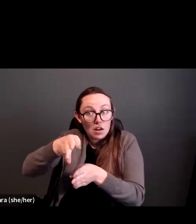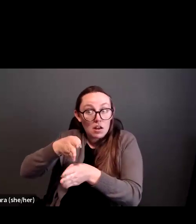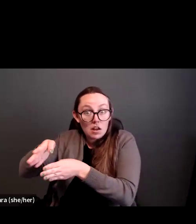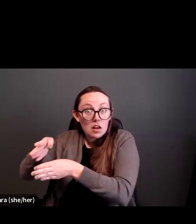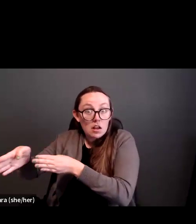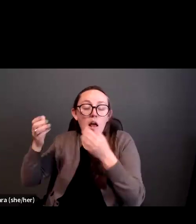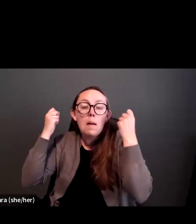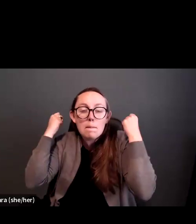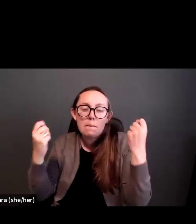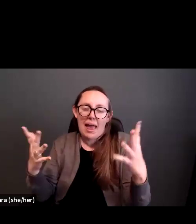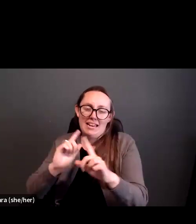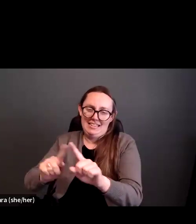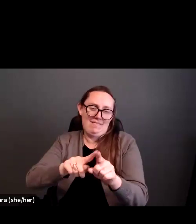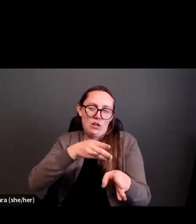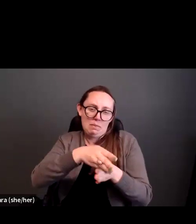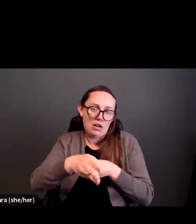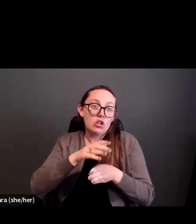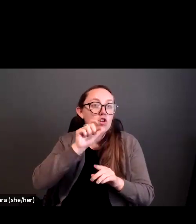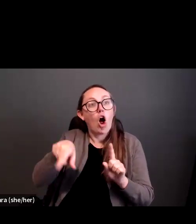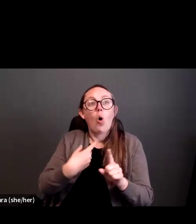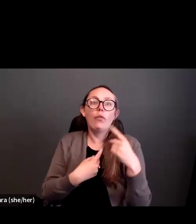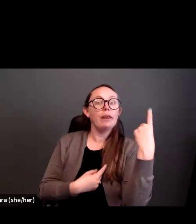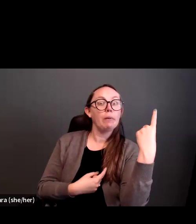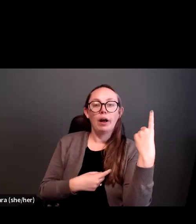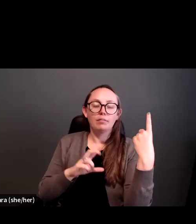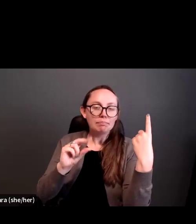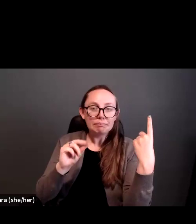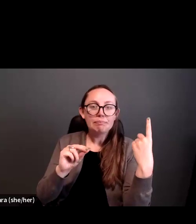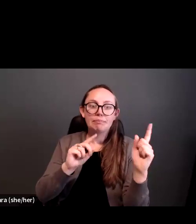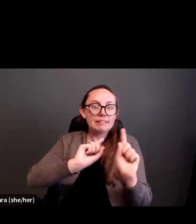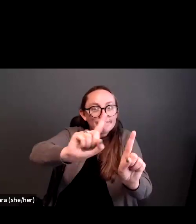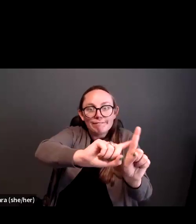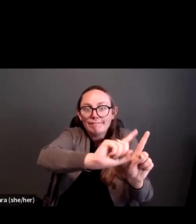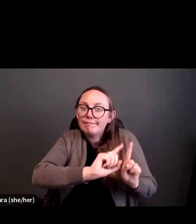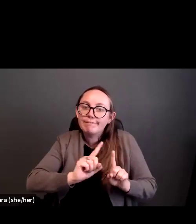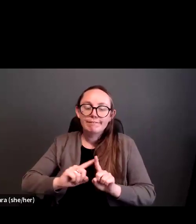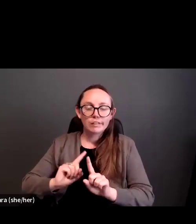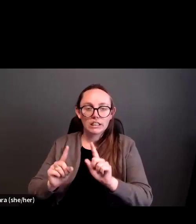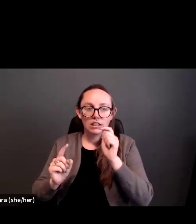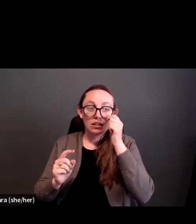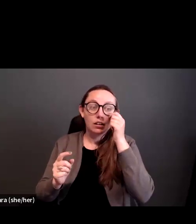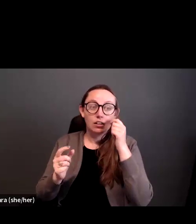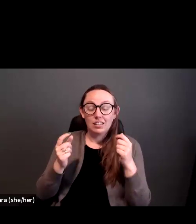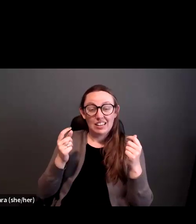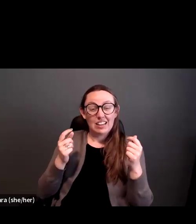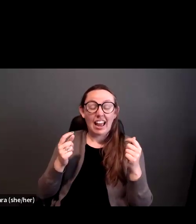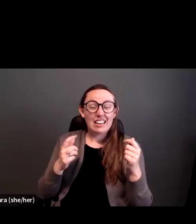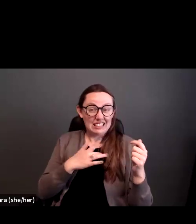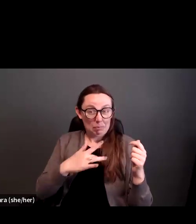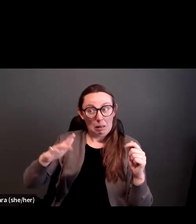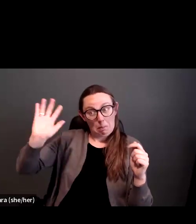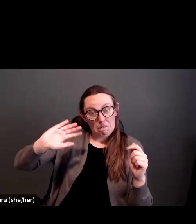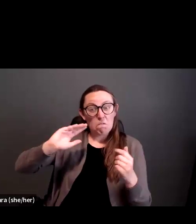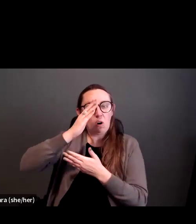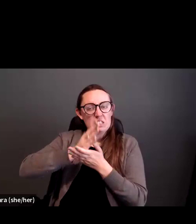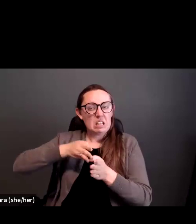in disciplines that were traditionally averse to it as well. Right. It's like classics